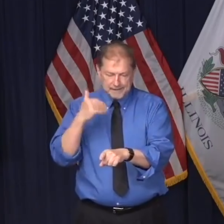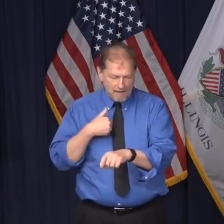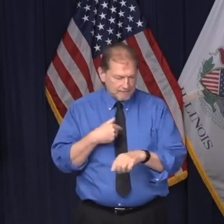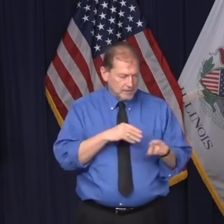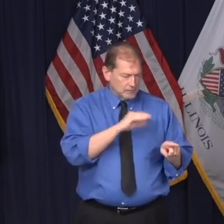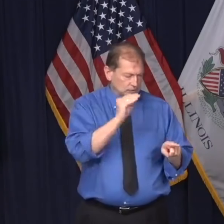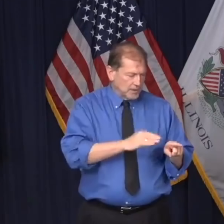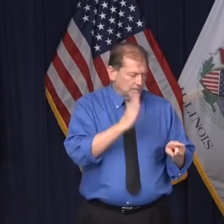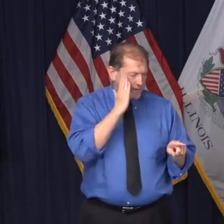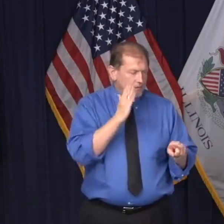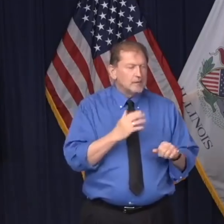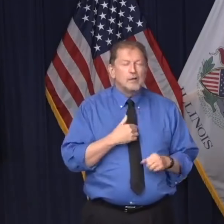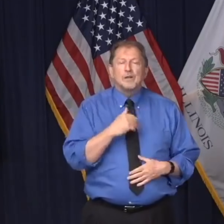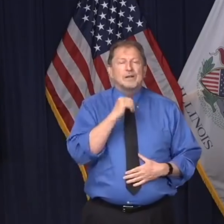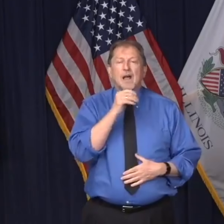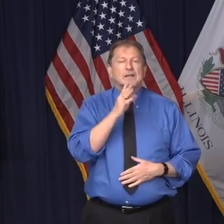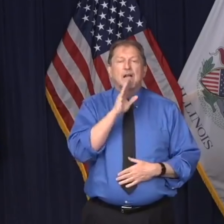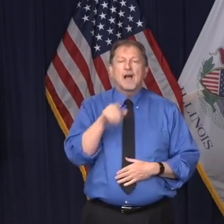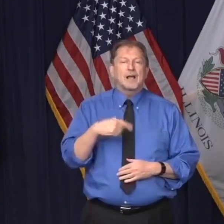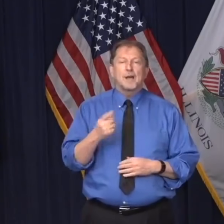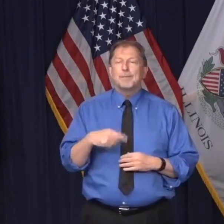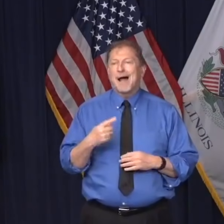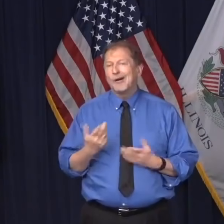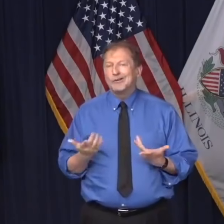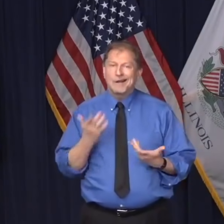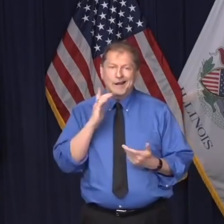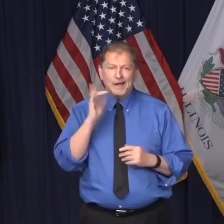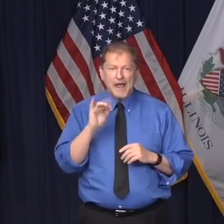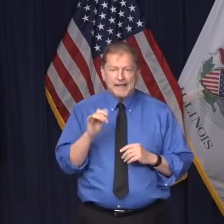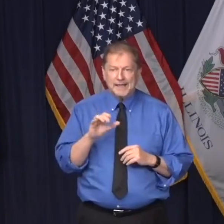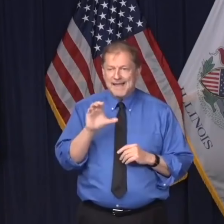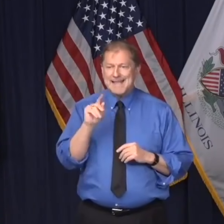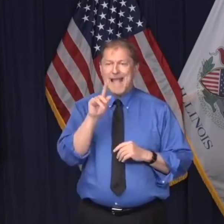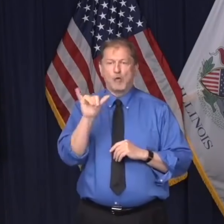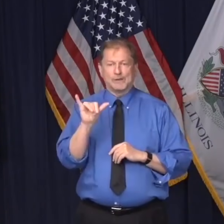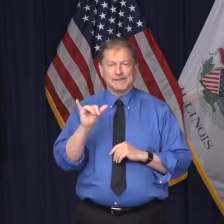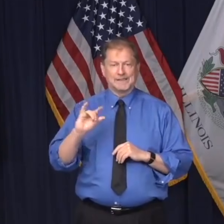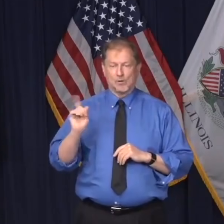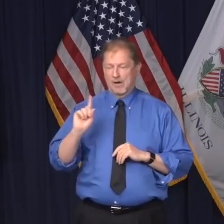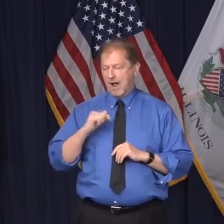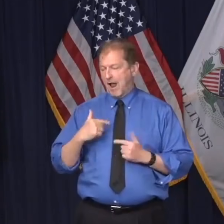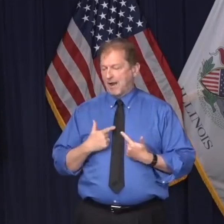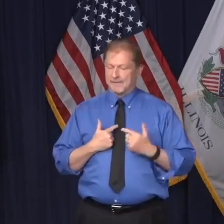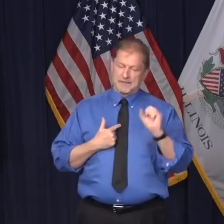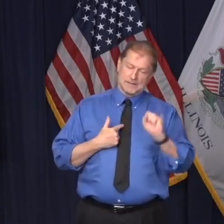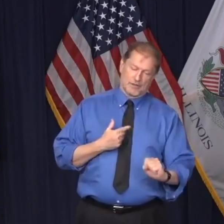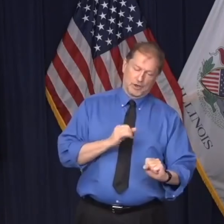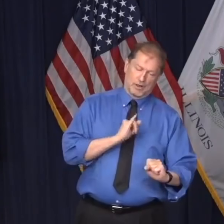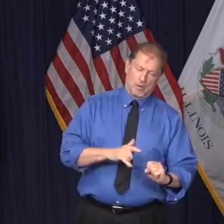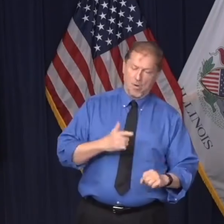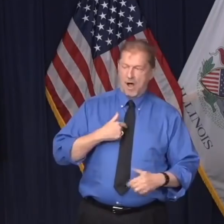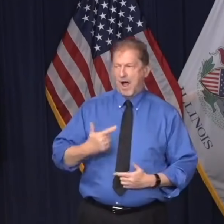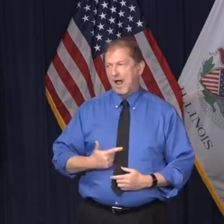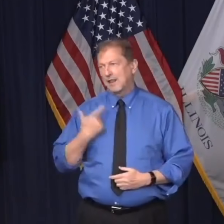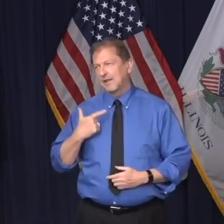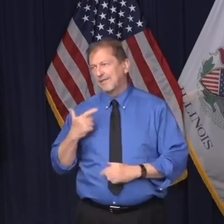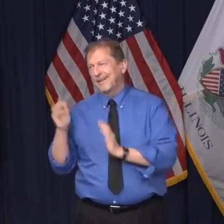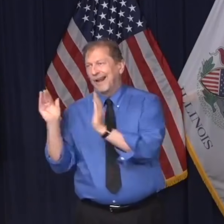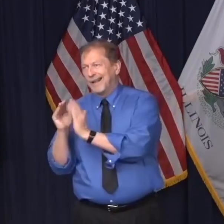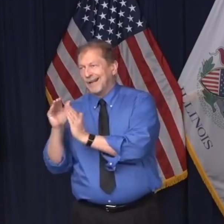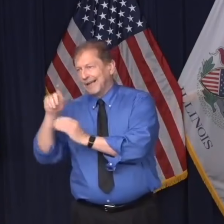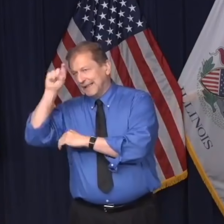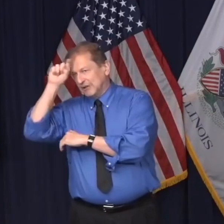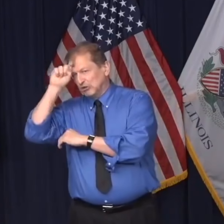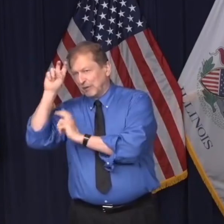than the way sometimes people talk about regions of the state as, well, I live in southern Illinois, or I live in Little Egypt, or